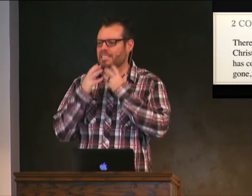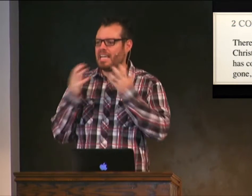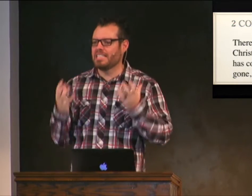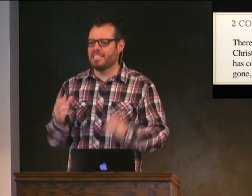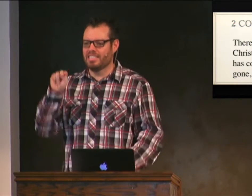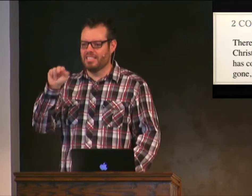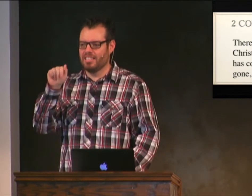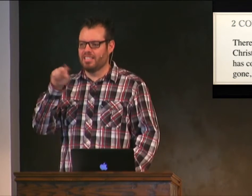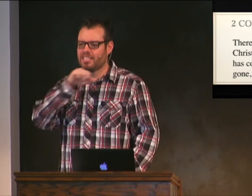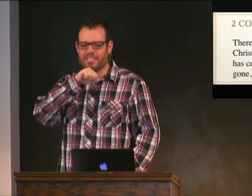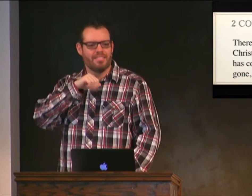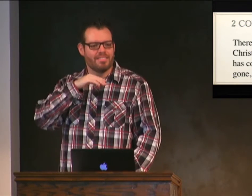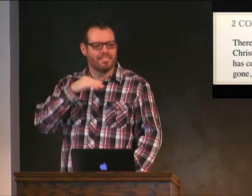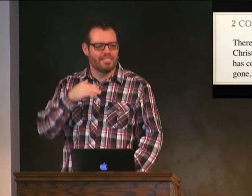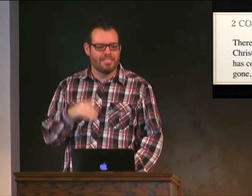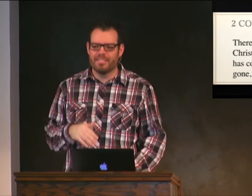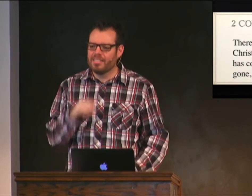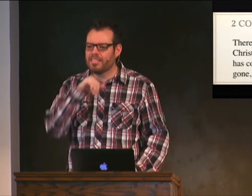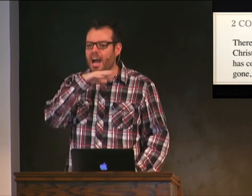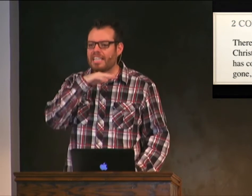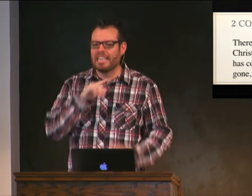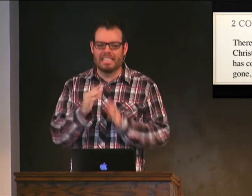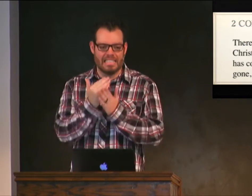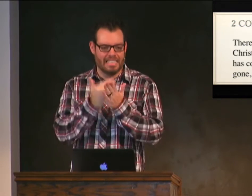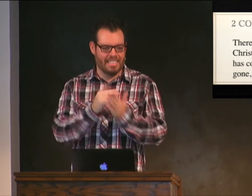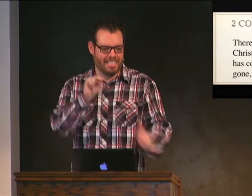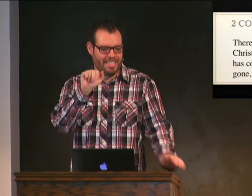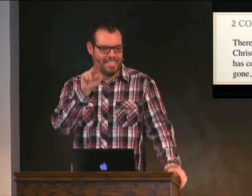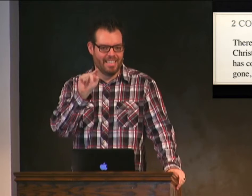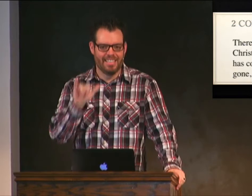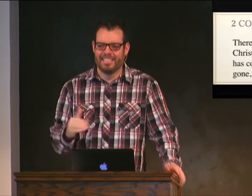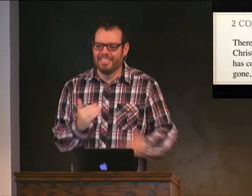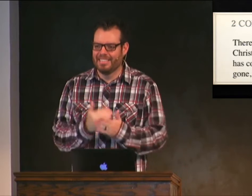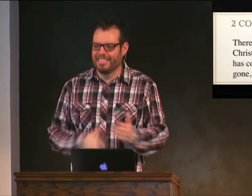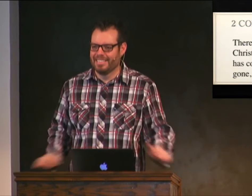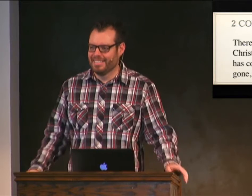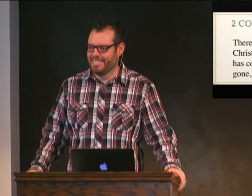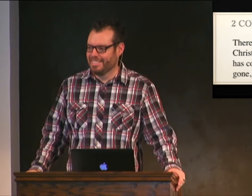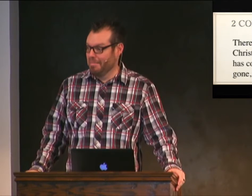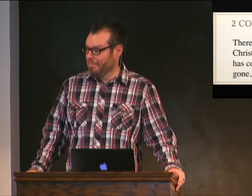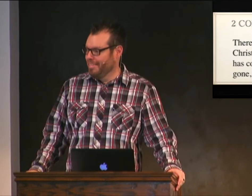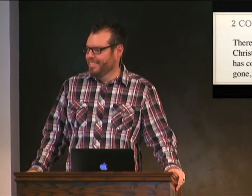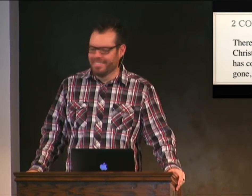I'm on Santa's naughty list.